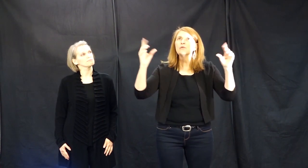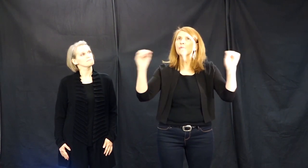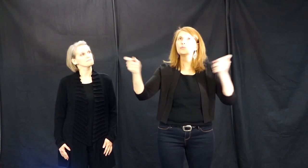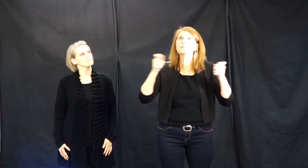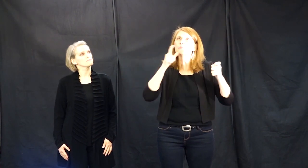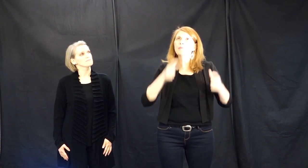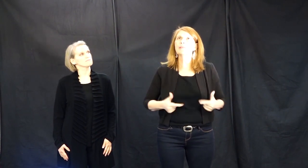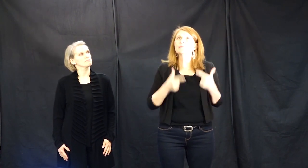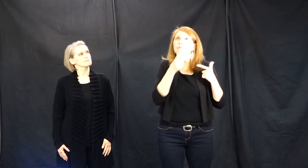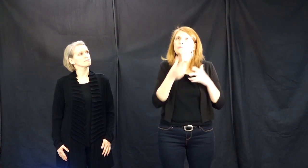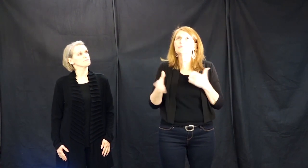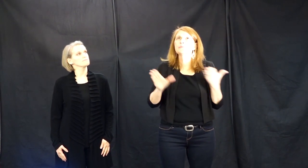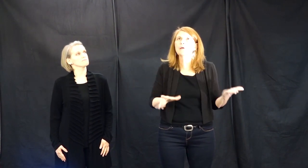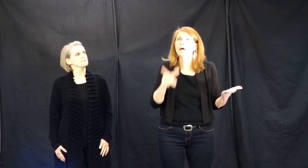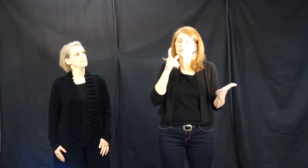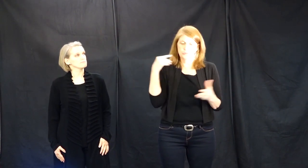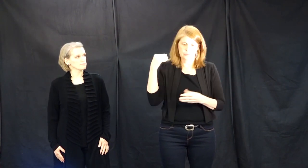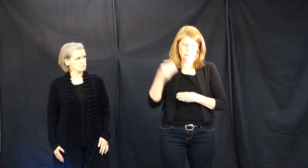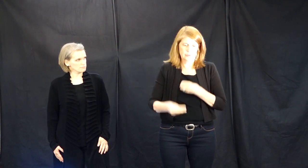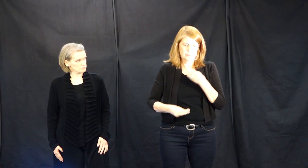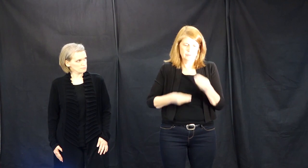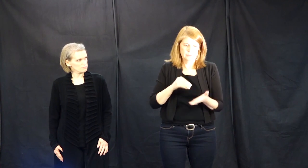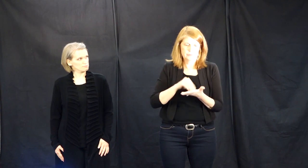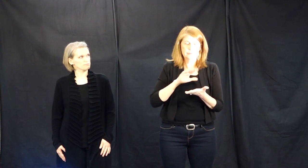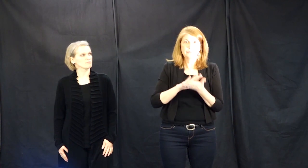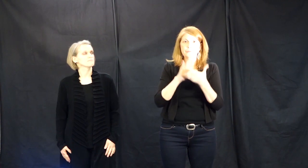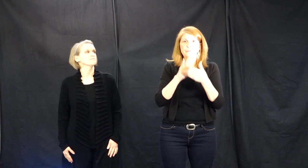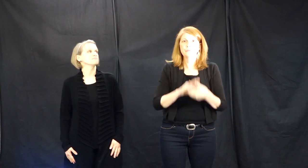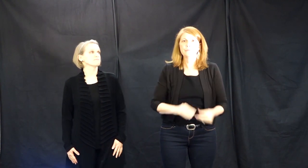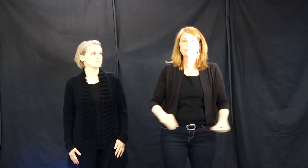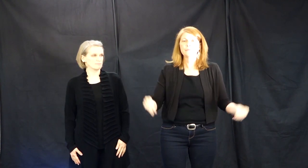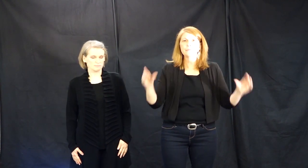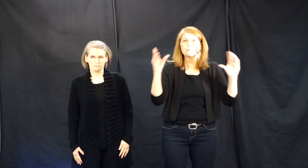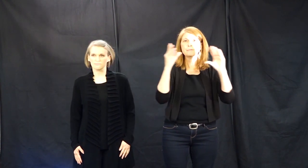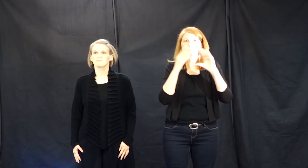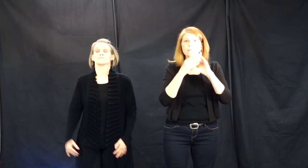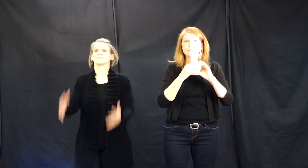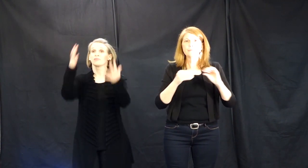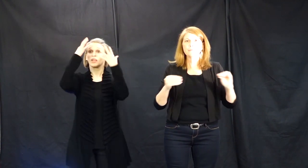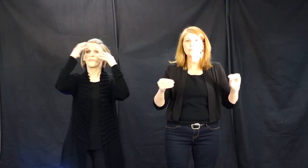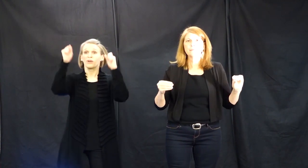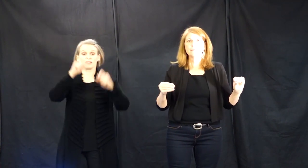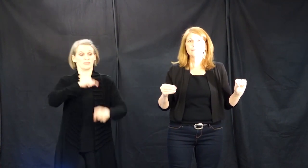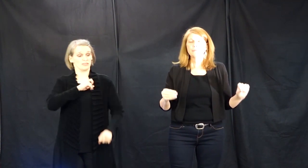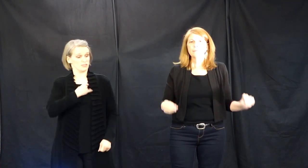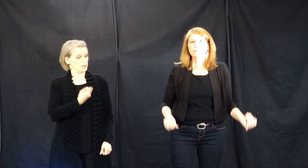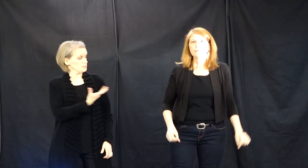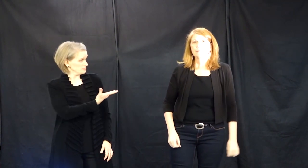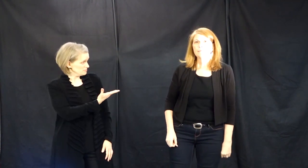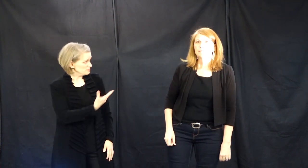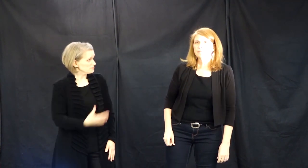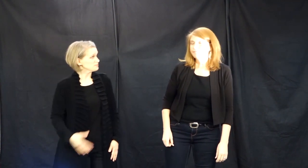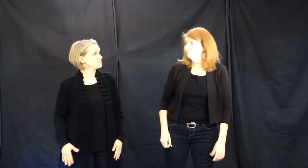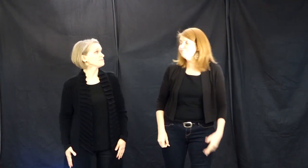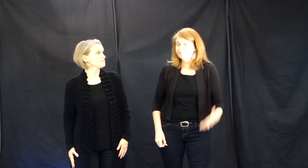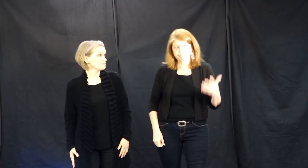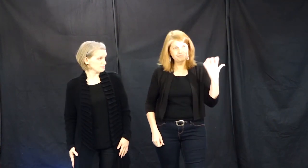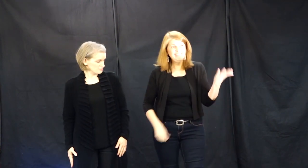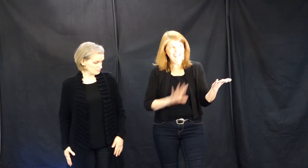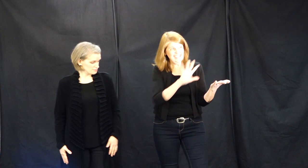control who lives, who dies, who tells your story. President Jefferson, I'll give him this. His financial system is a